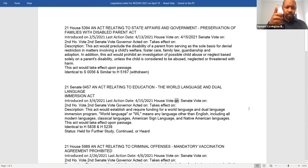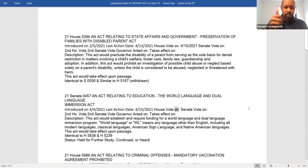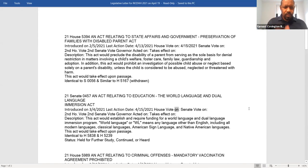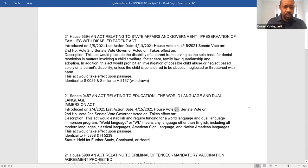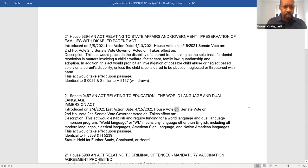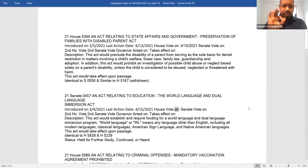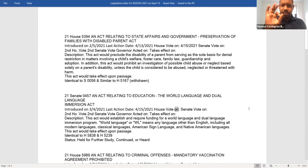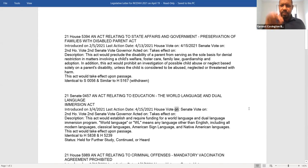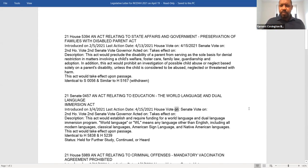Perfect, great, thank you.